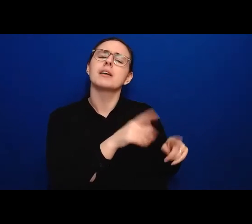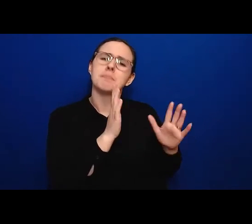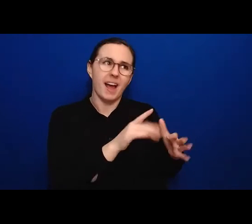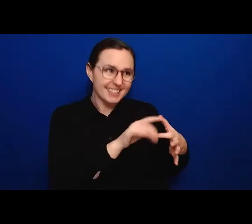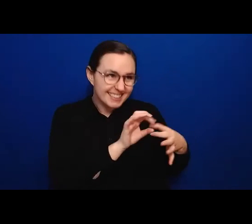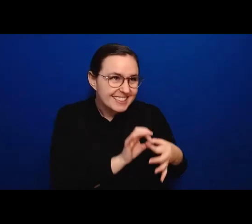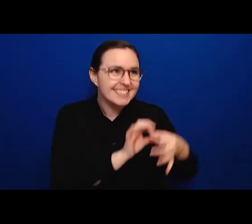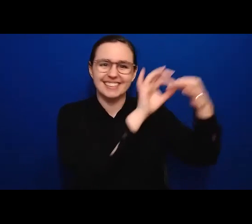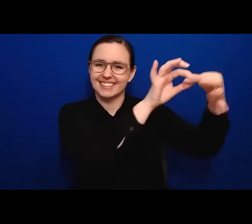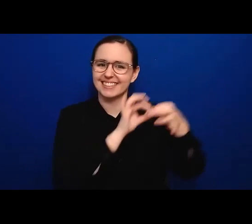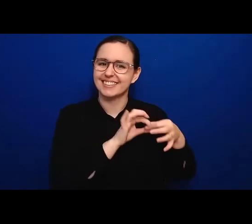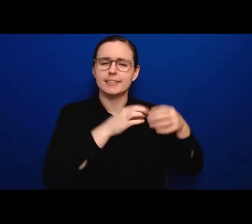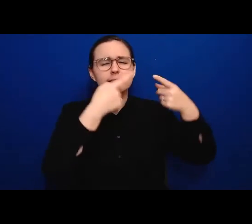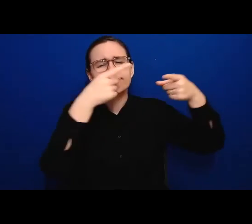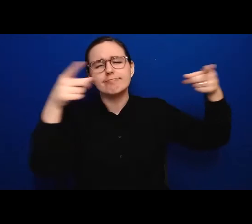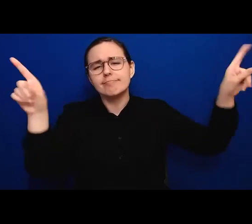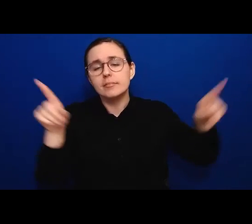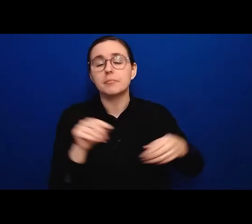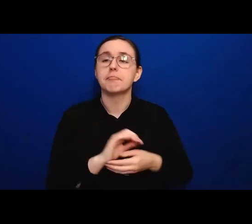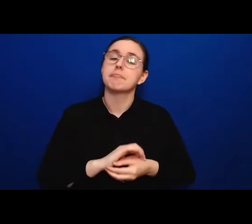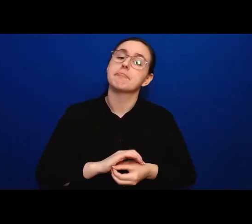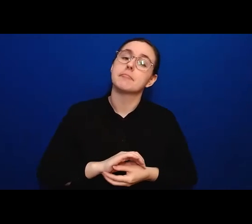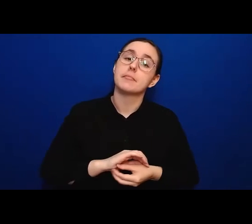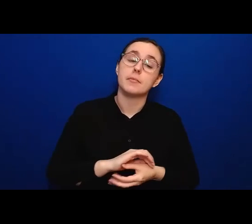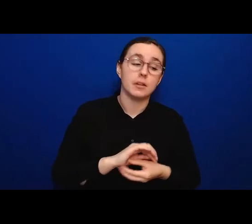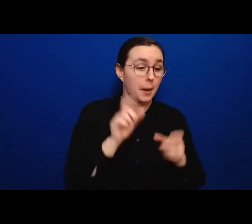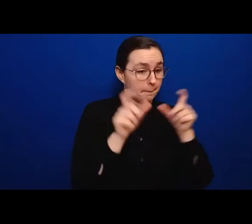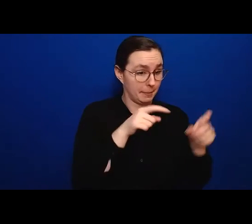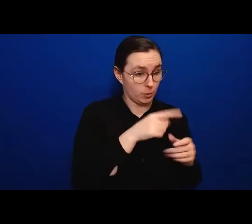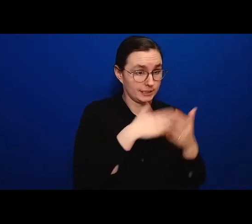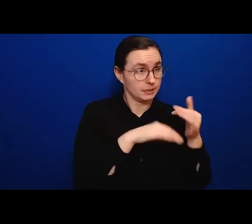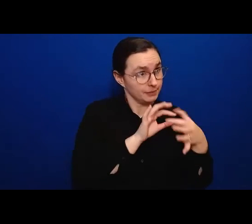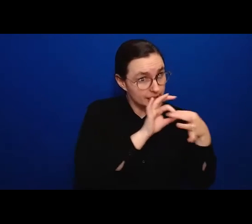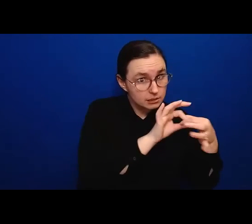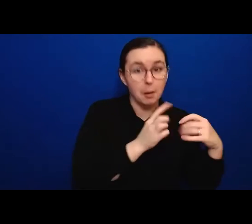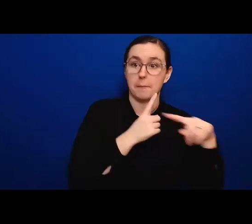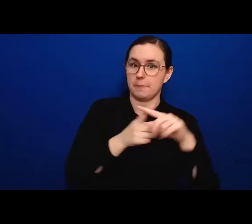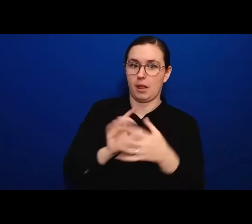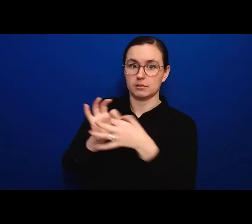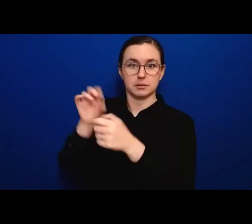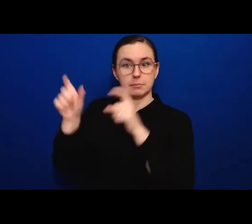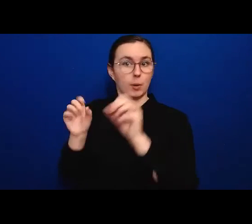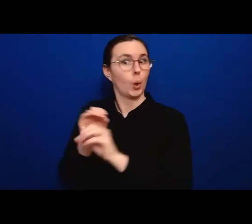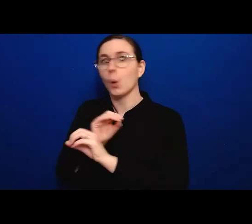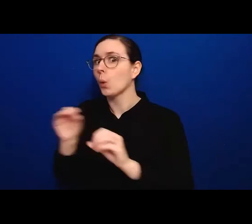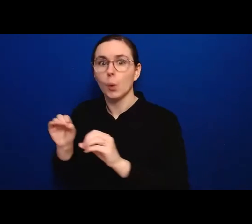different intersectionality of the with disabilities, so that ideas can be